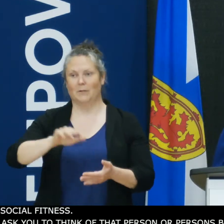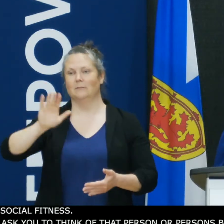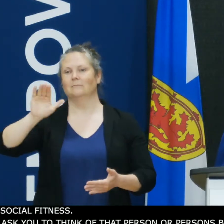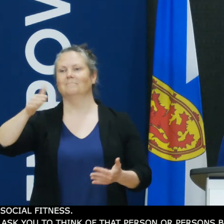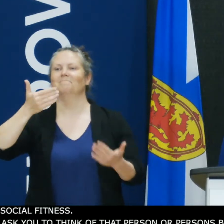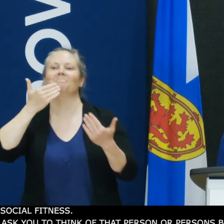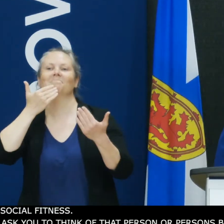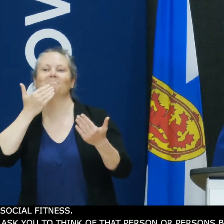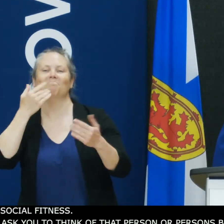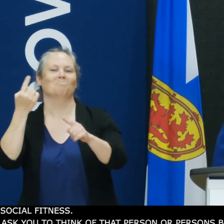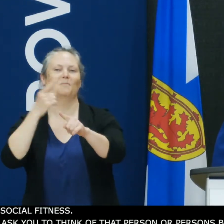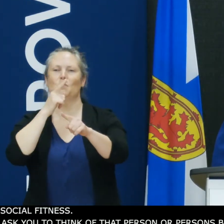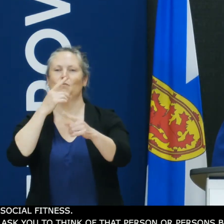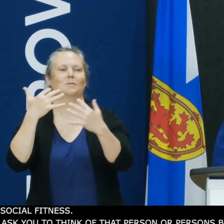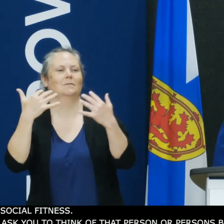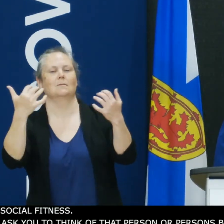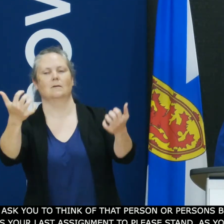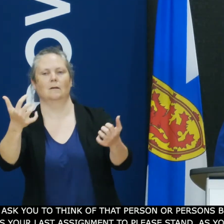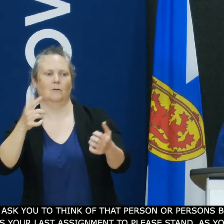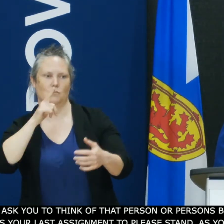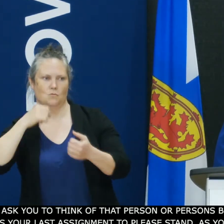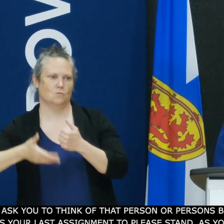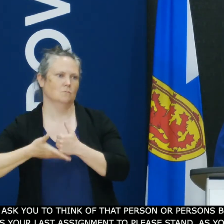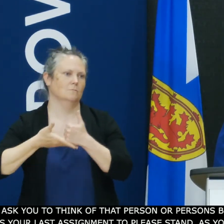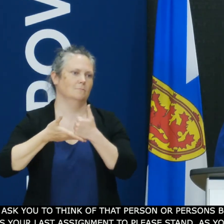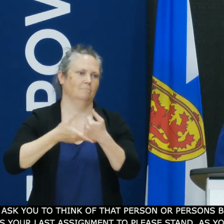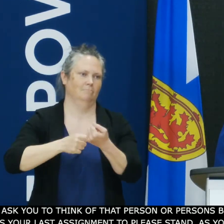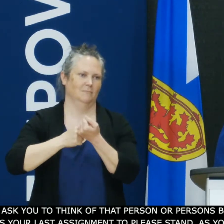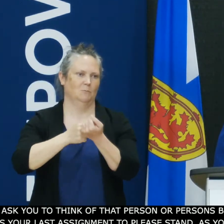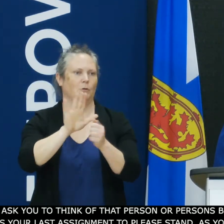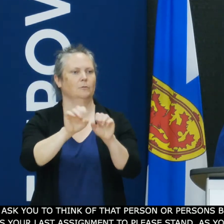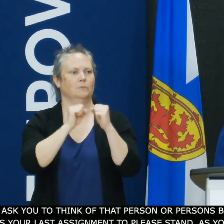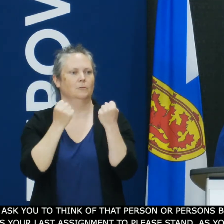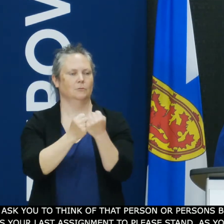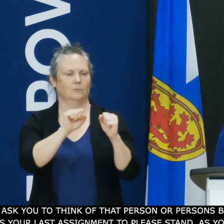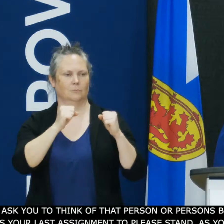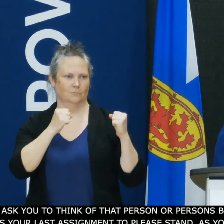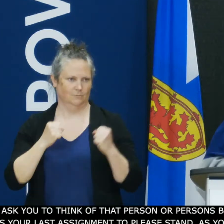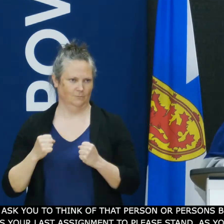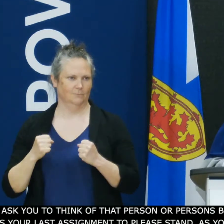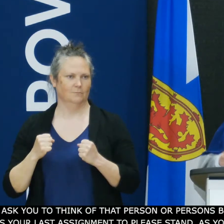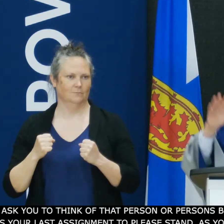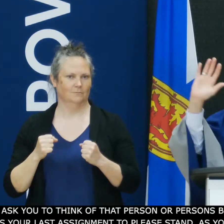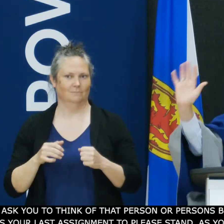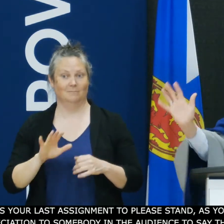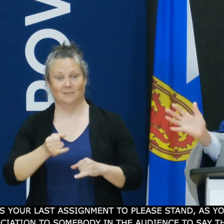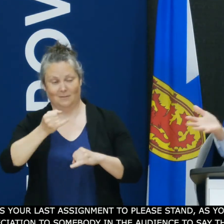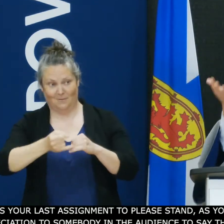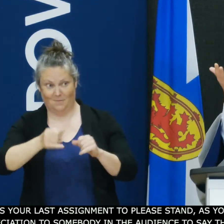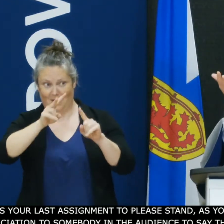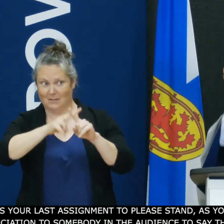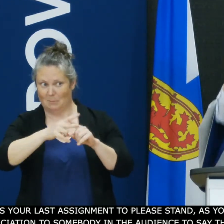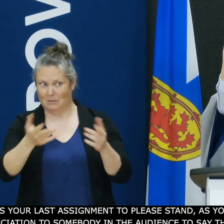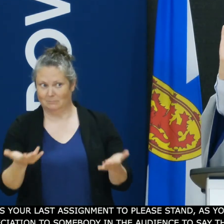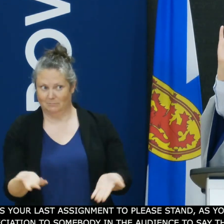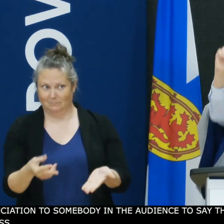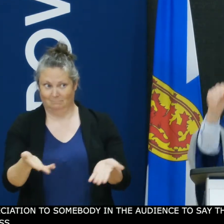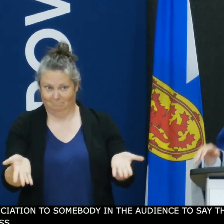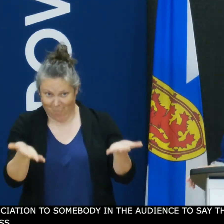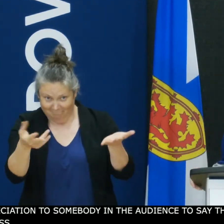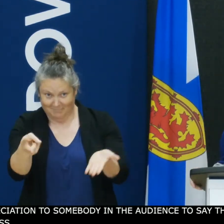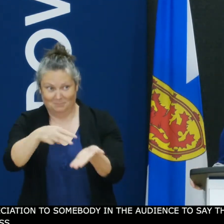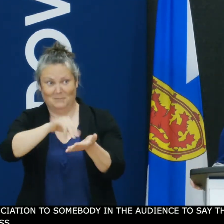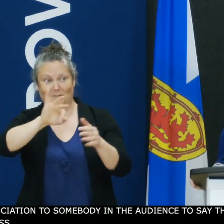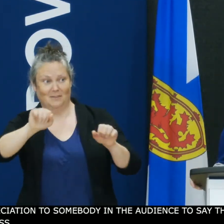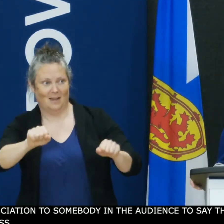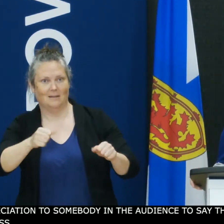in the audience to say thank you for helping to build your social fitness. Last assignment, please stand and say